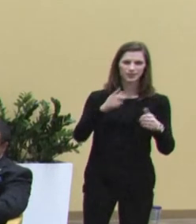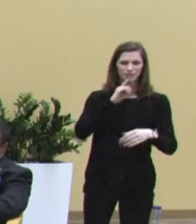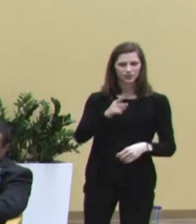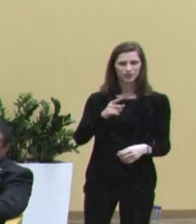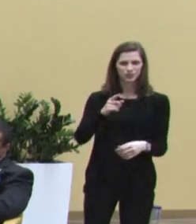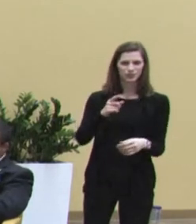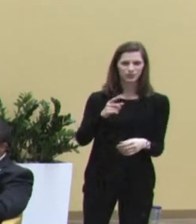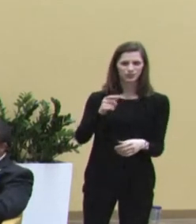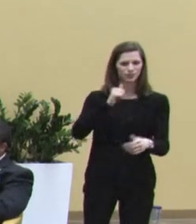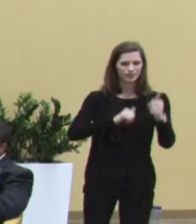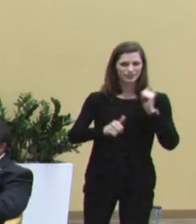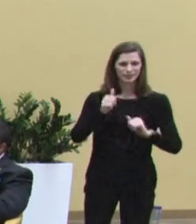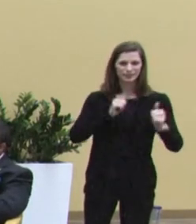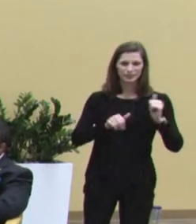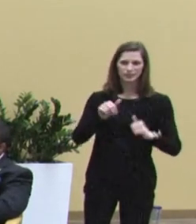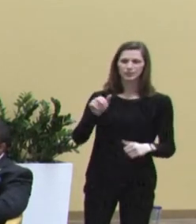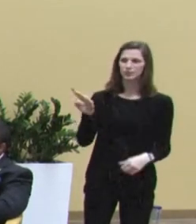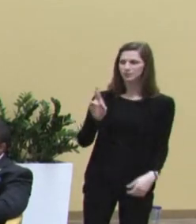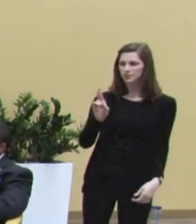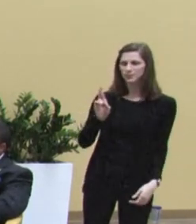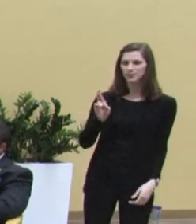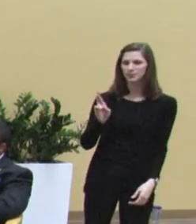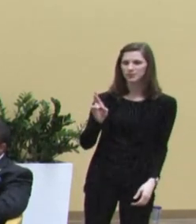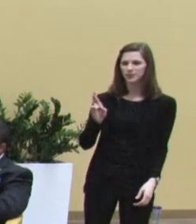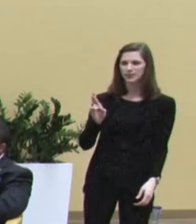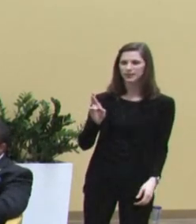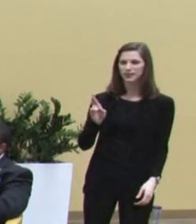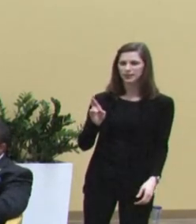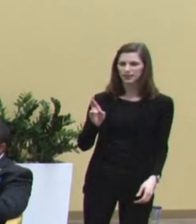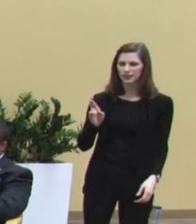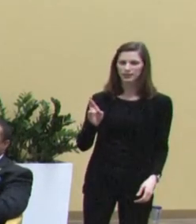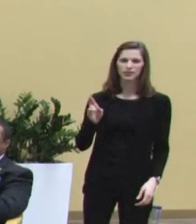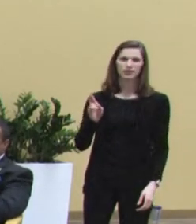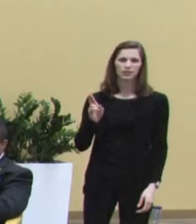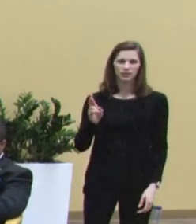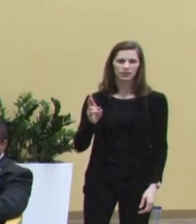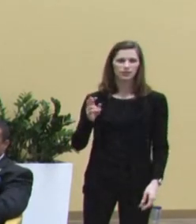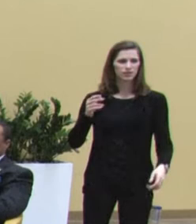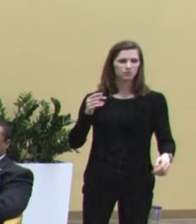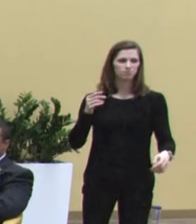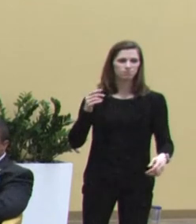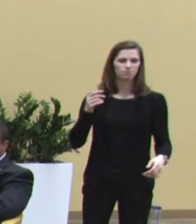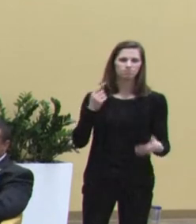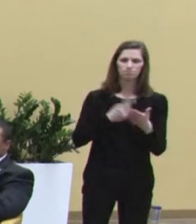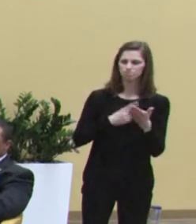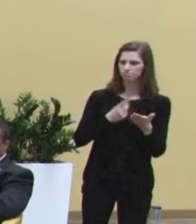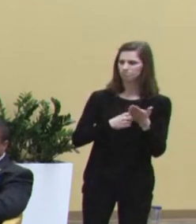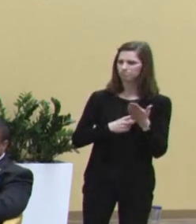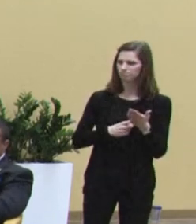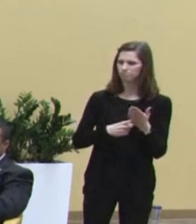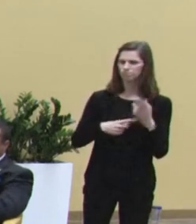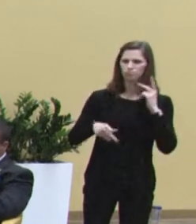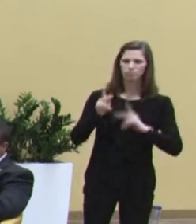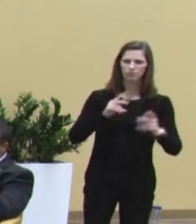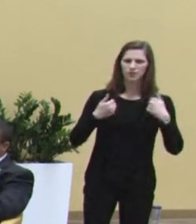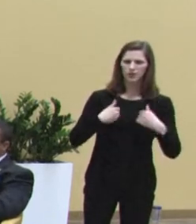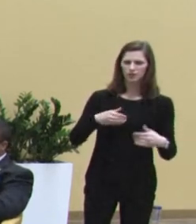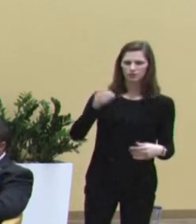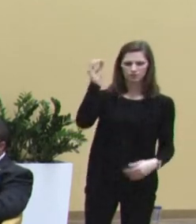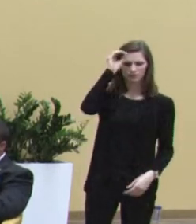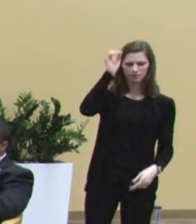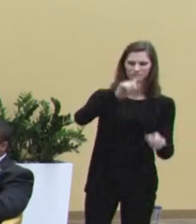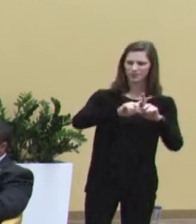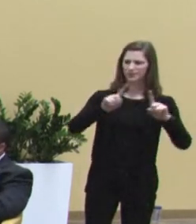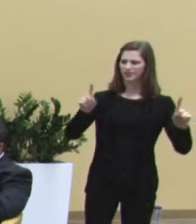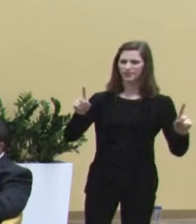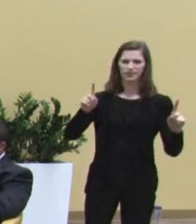debate. How folks have their opinions about what's really going on in the marketplace shaped